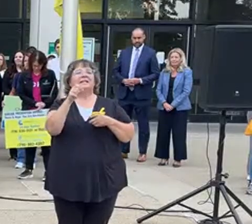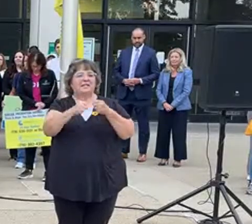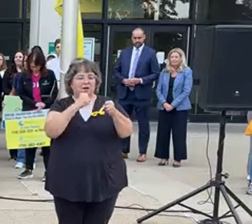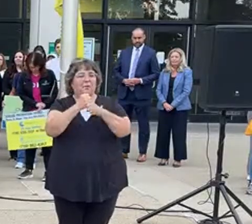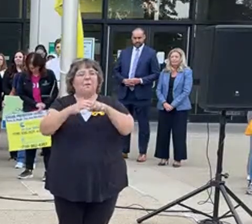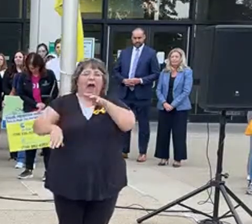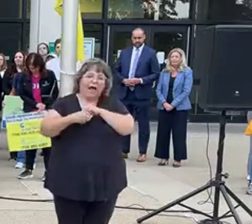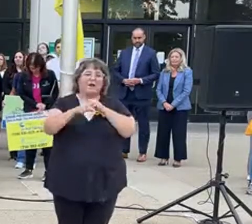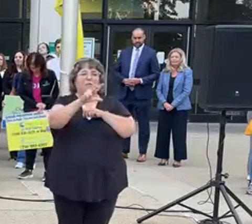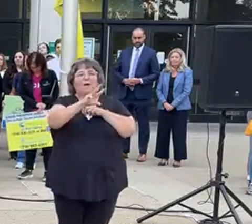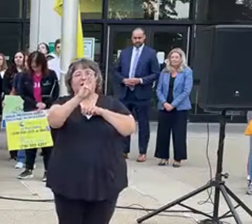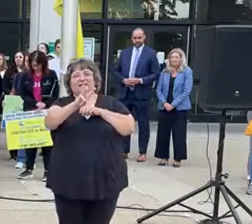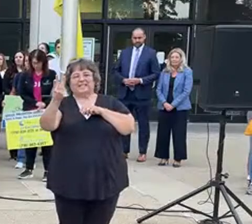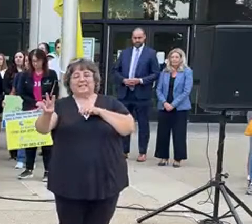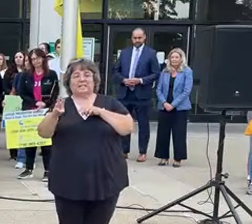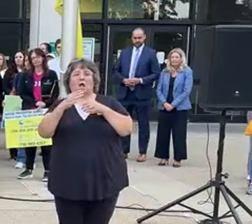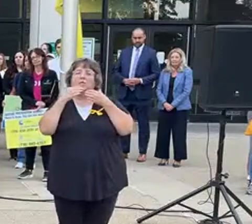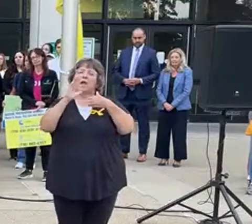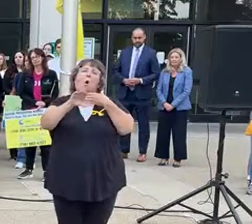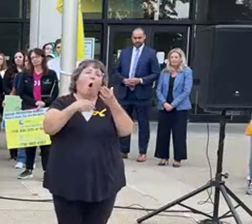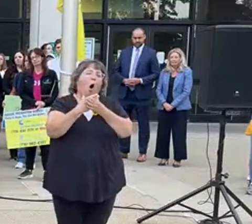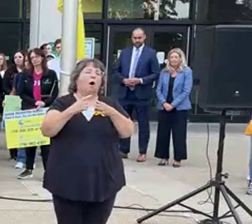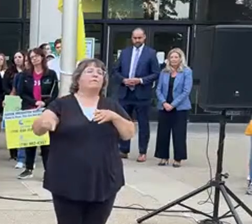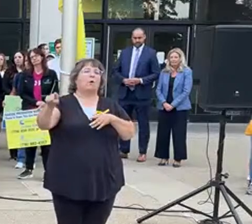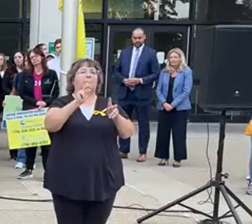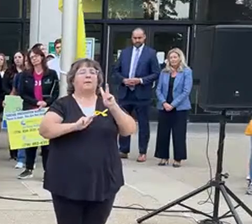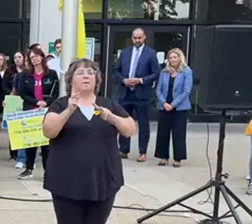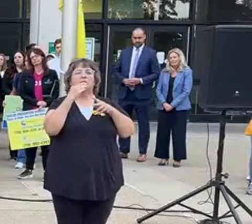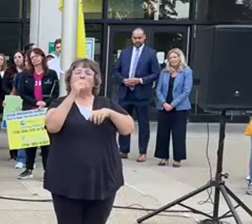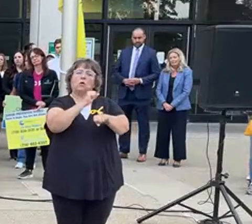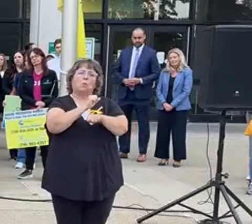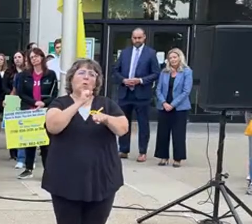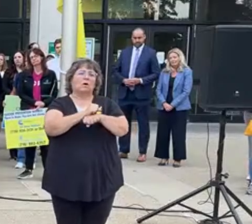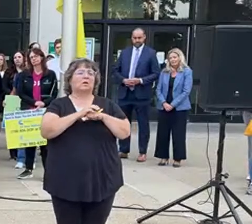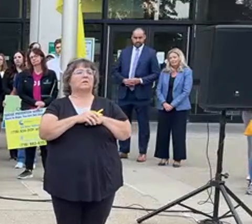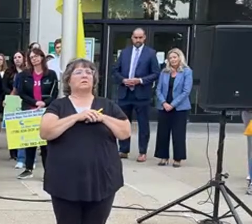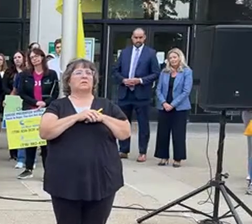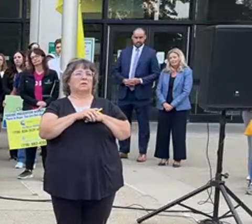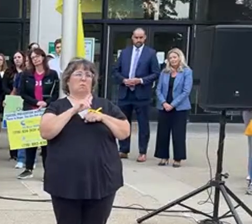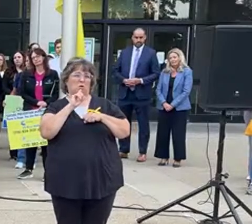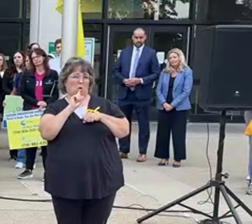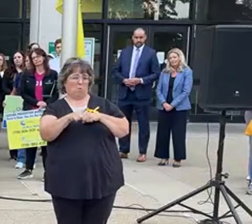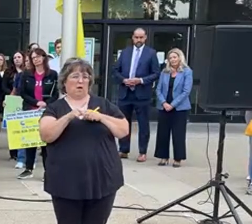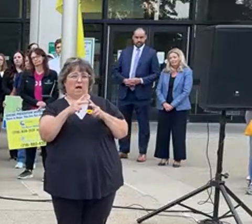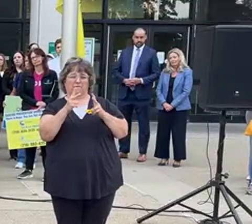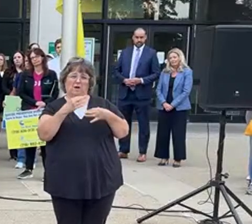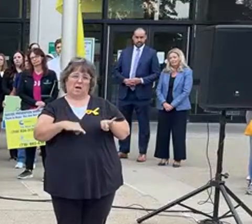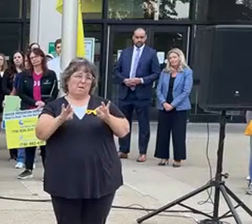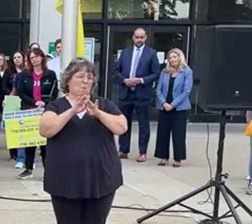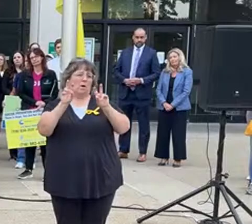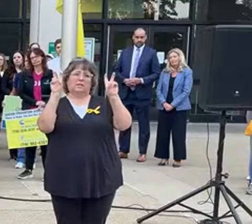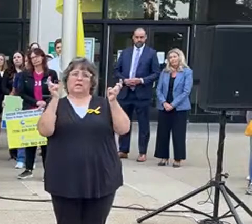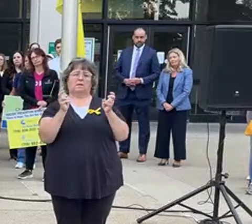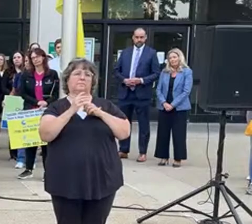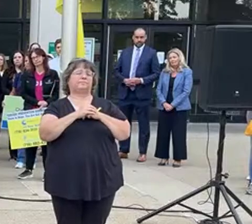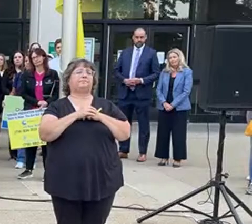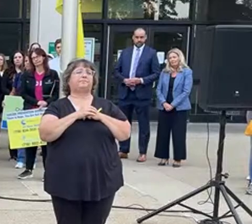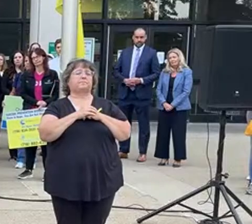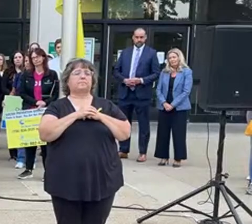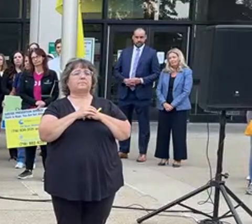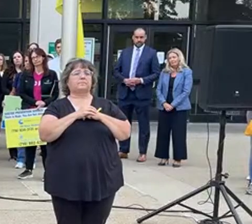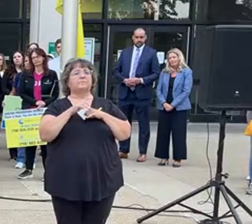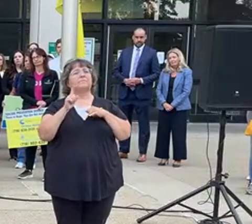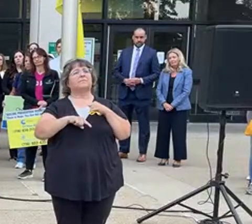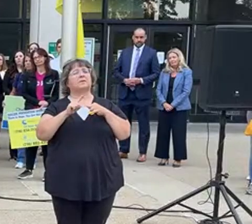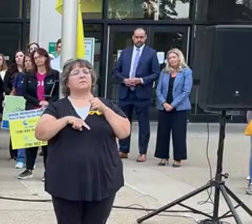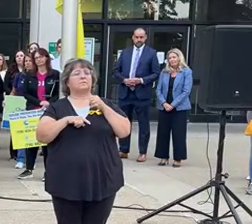work. So thank you to each and every one of them for your good work on what is really a very important topic.